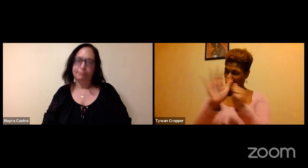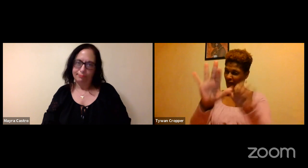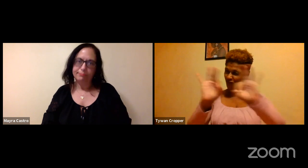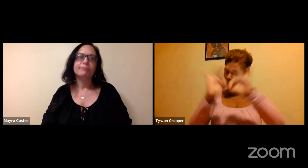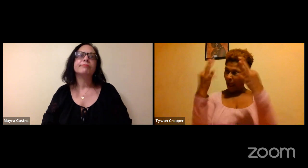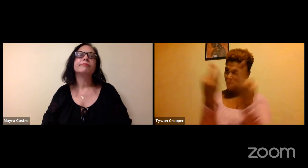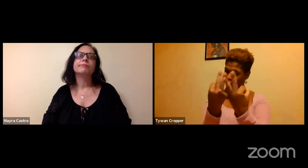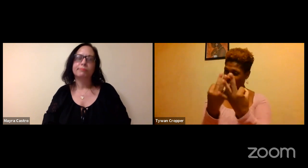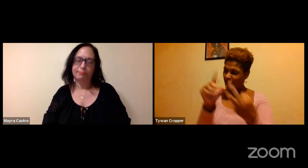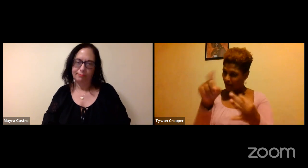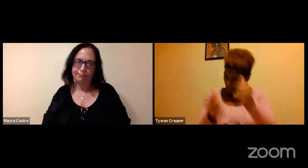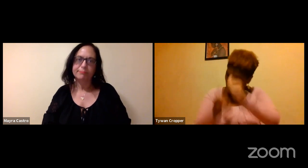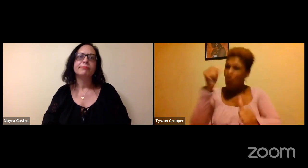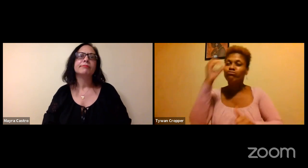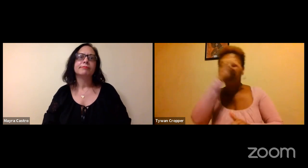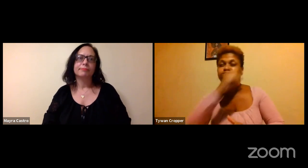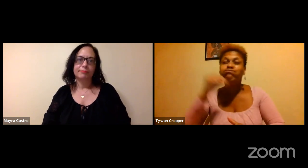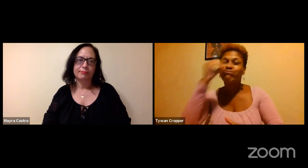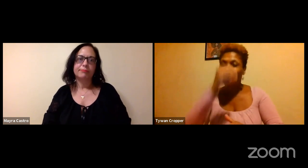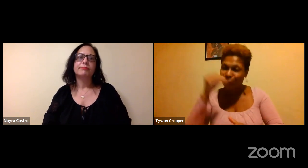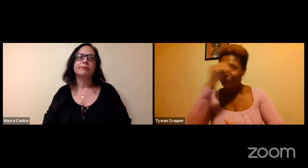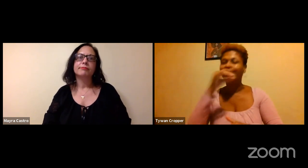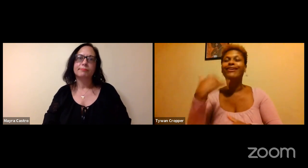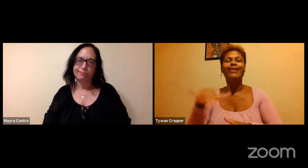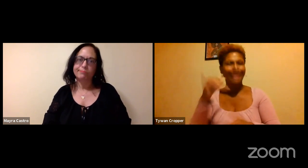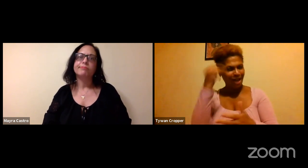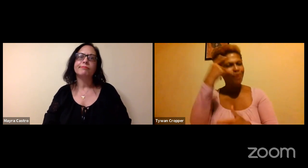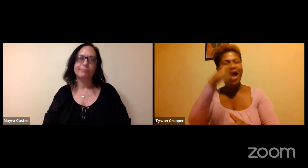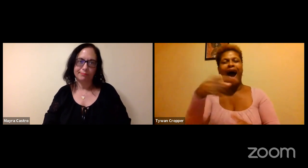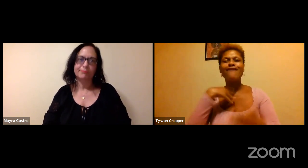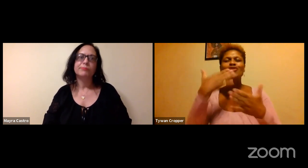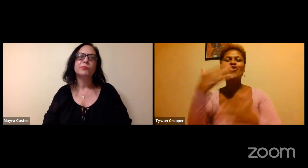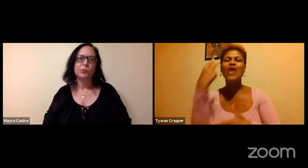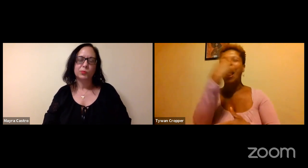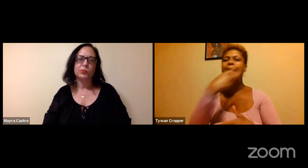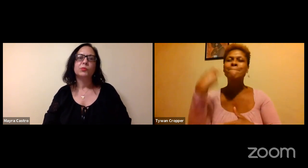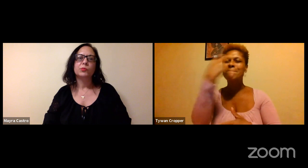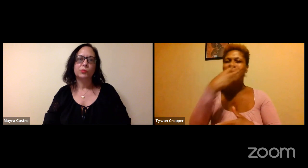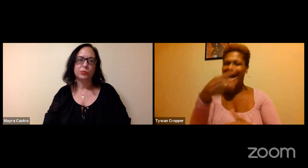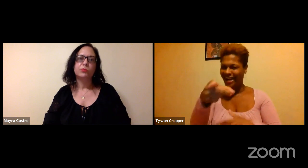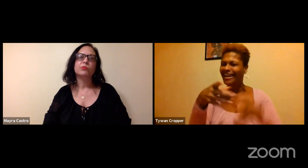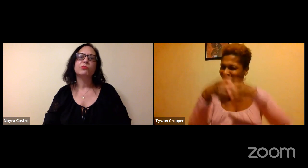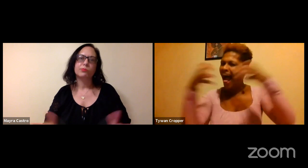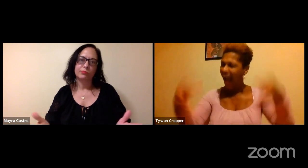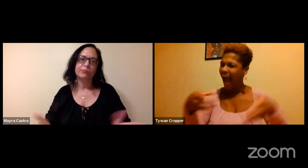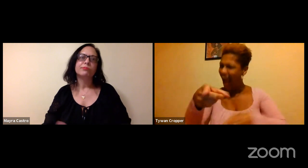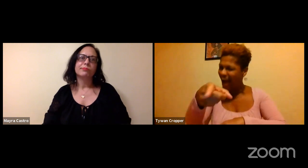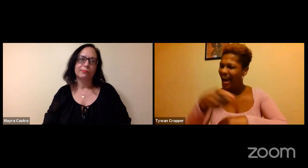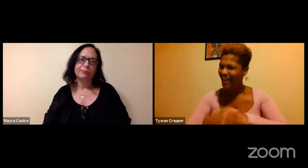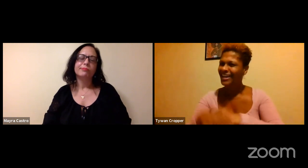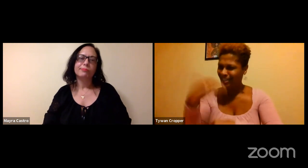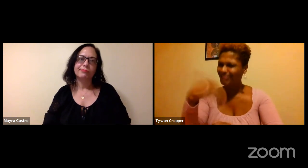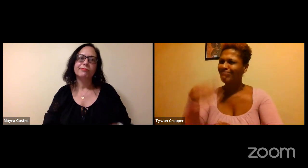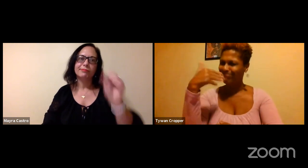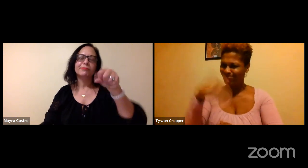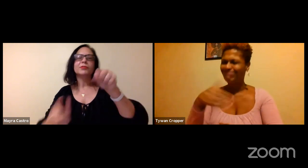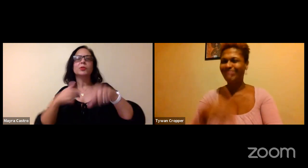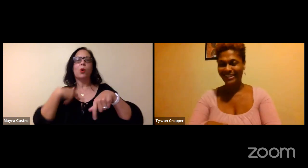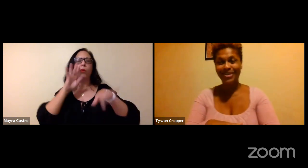It seems that you were able to communicate with your family orally as well as